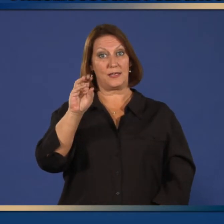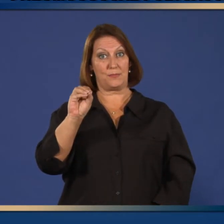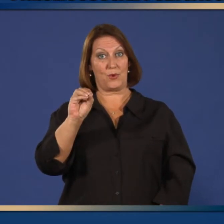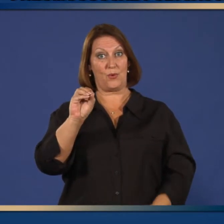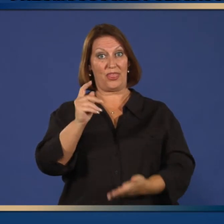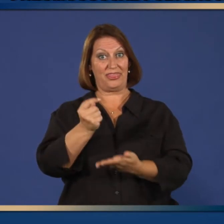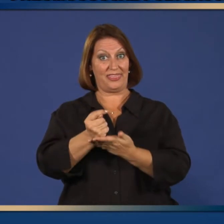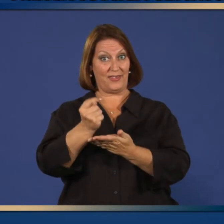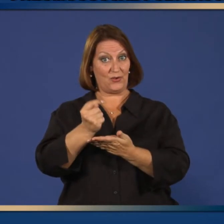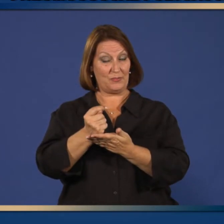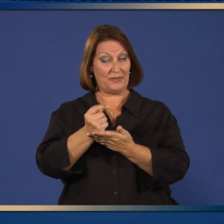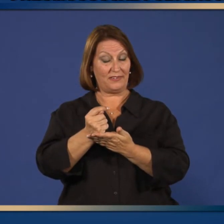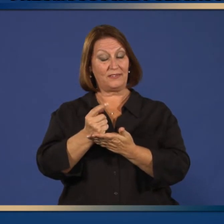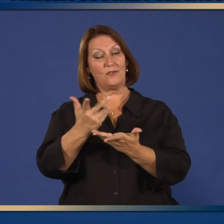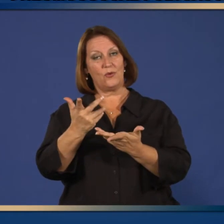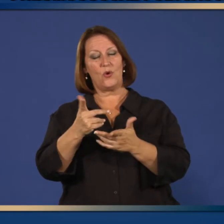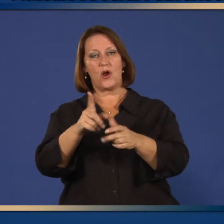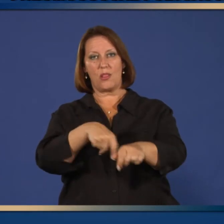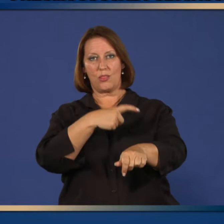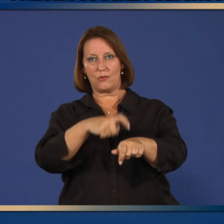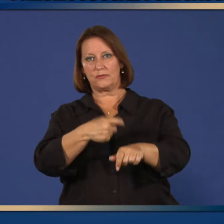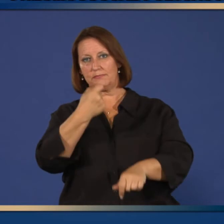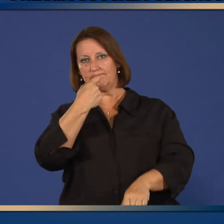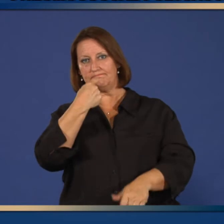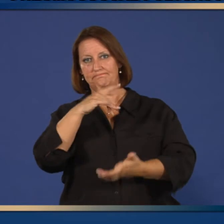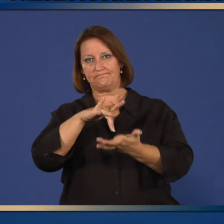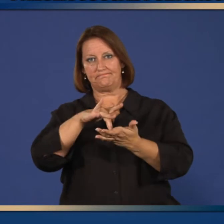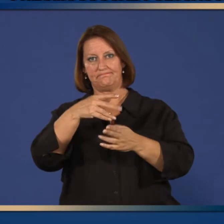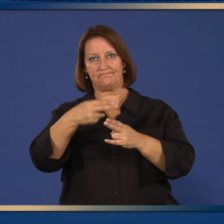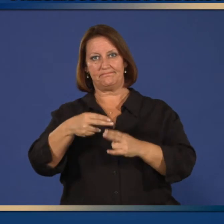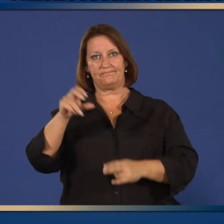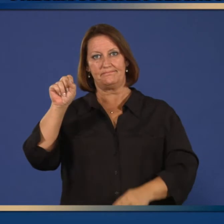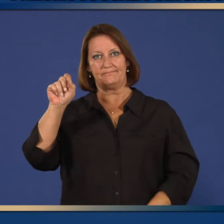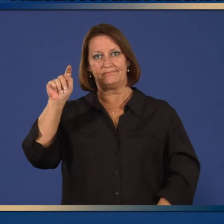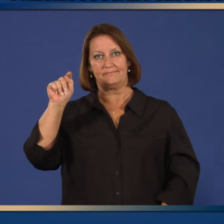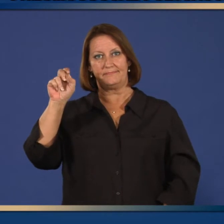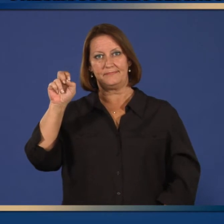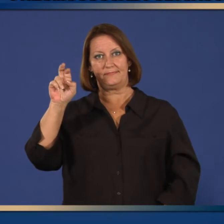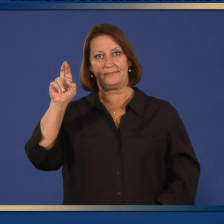chemotherapy or long-term steroids.